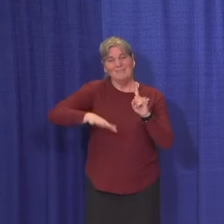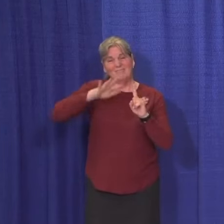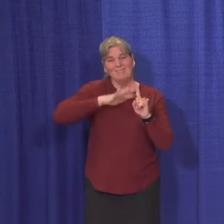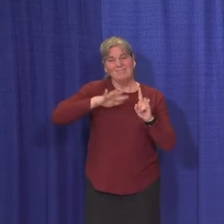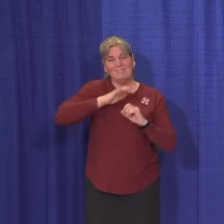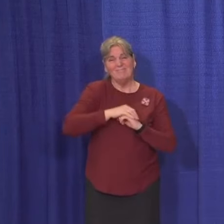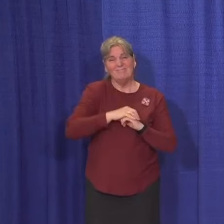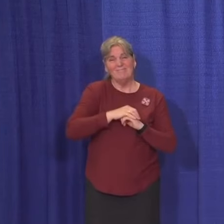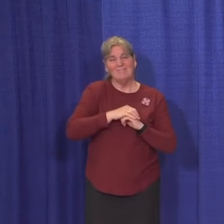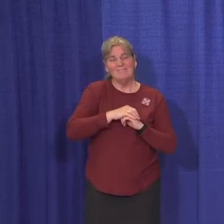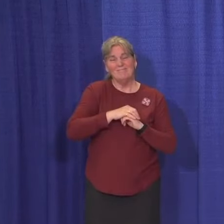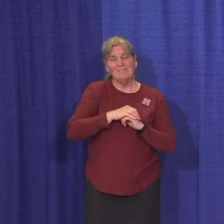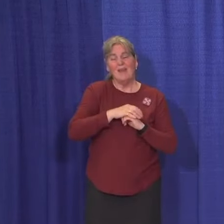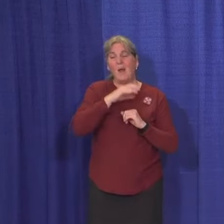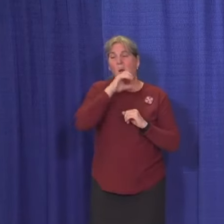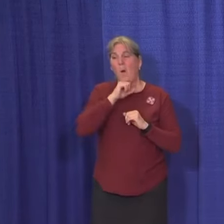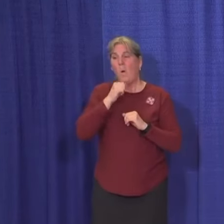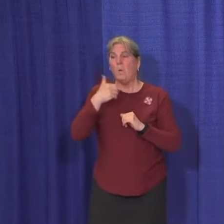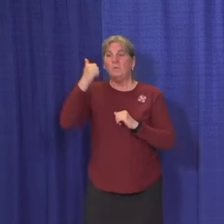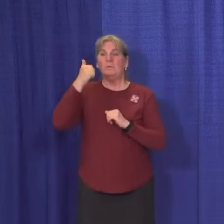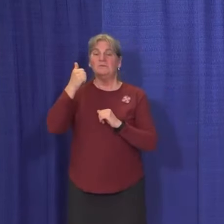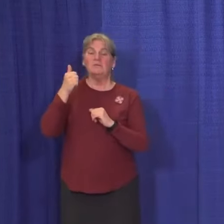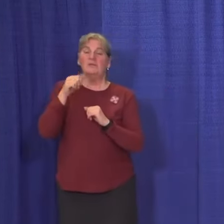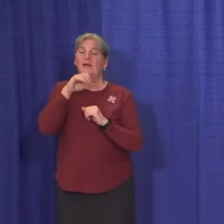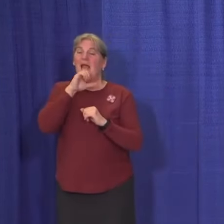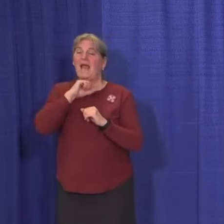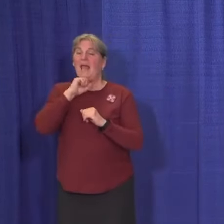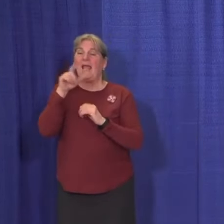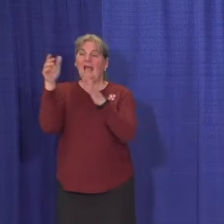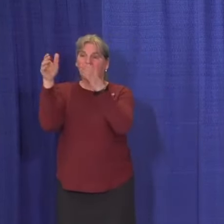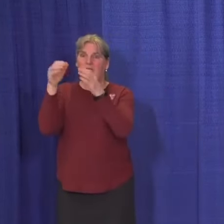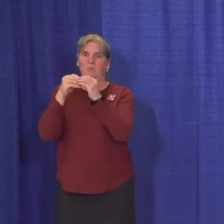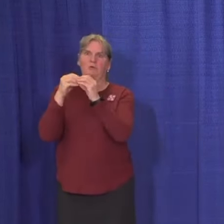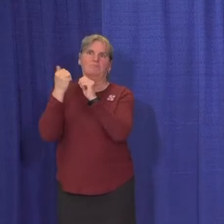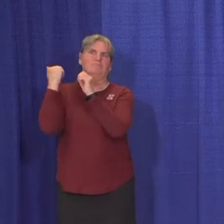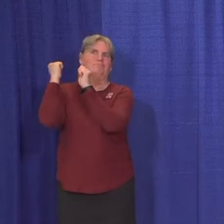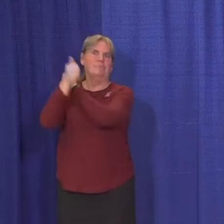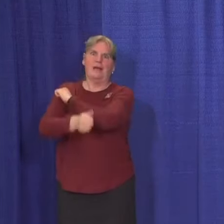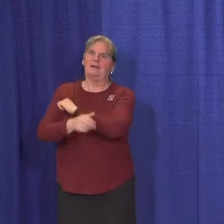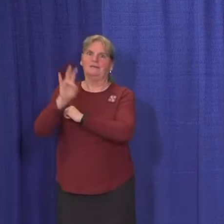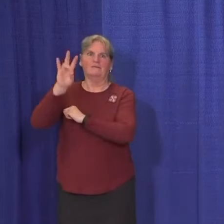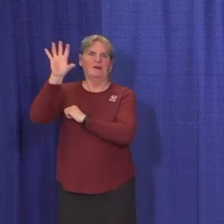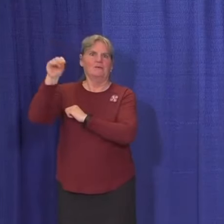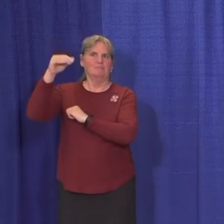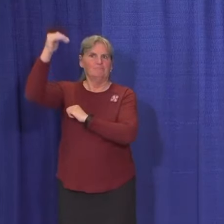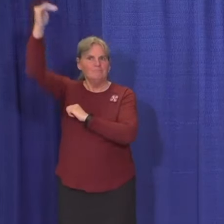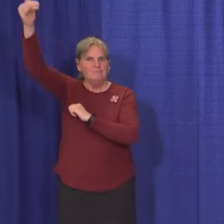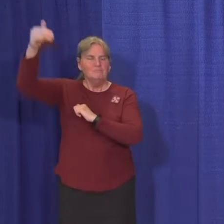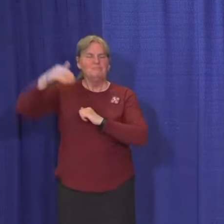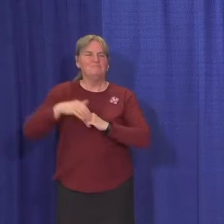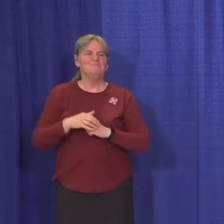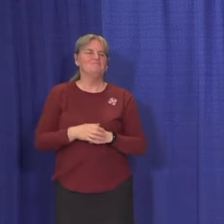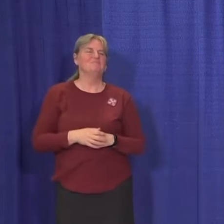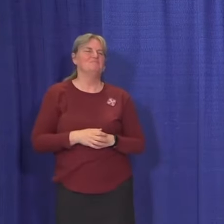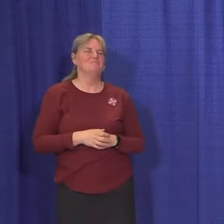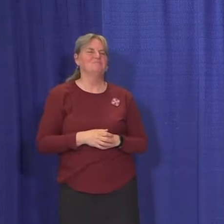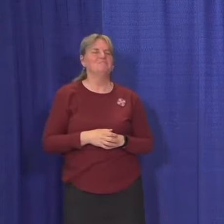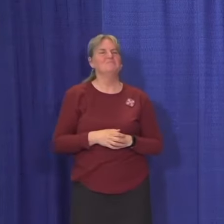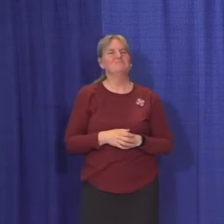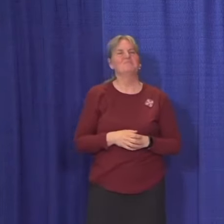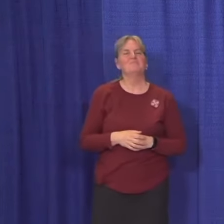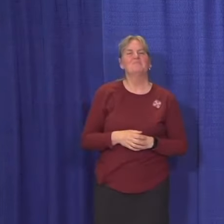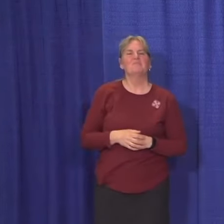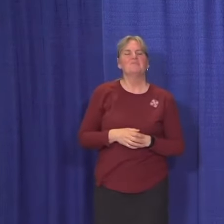And in our older age groups, we have gone much further. I'm glad to see that the recent news of